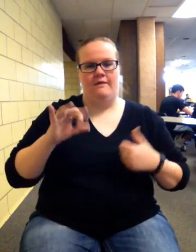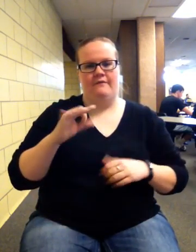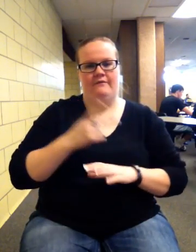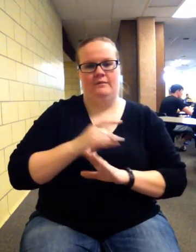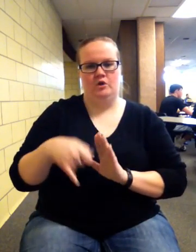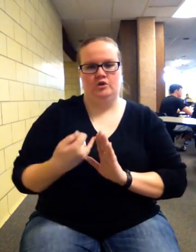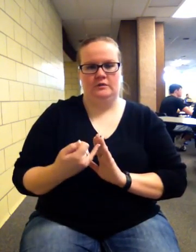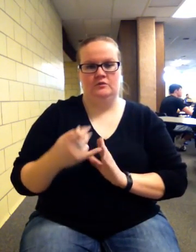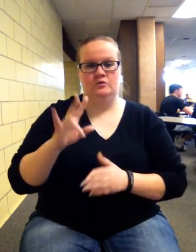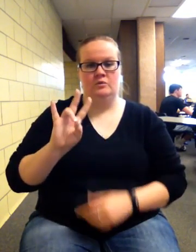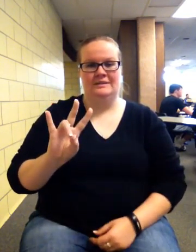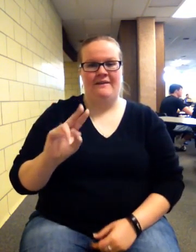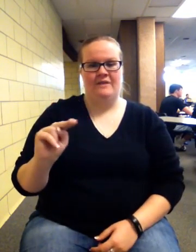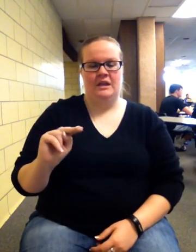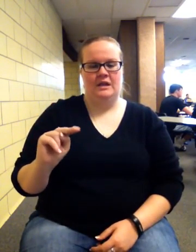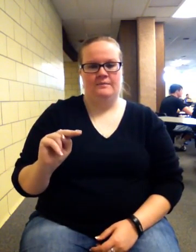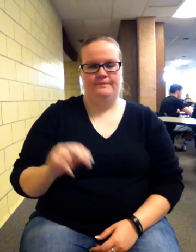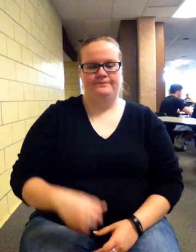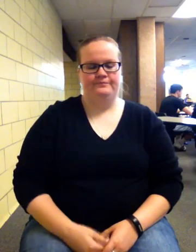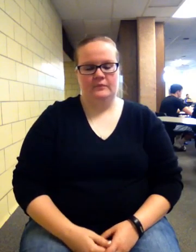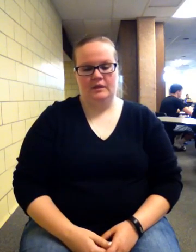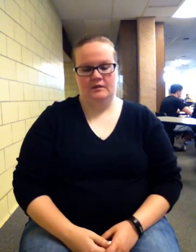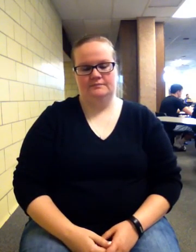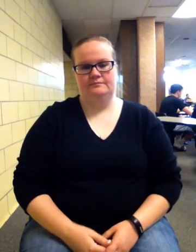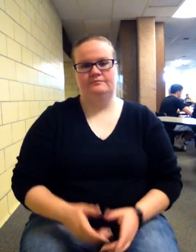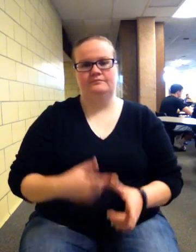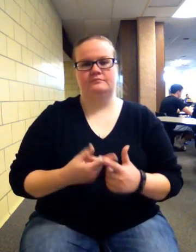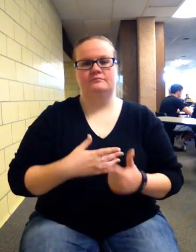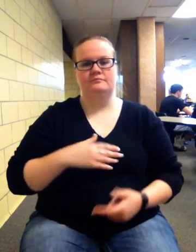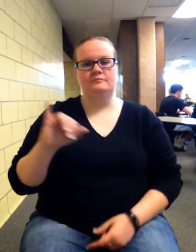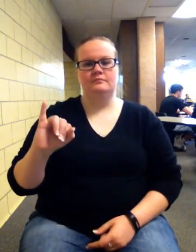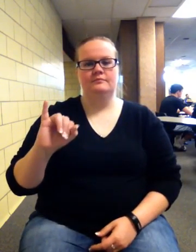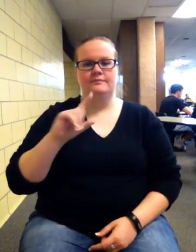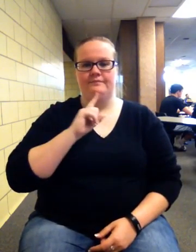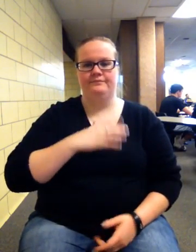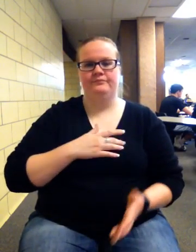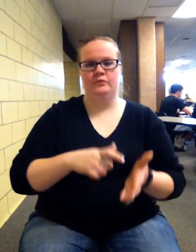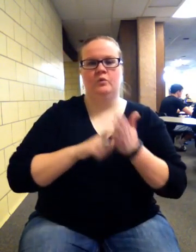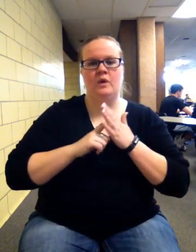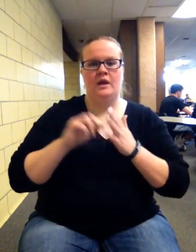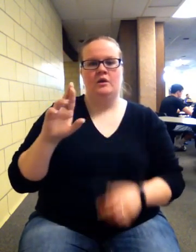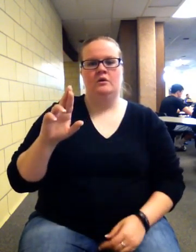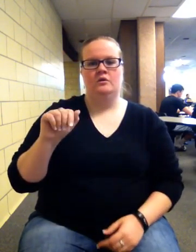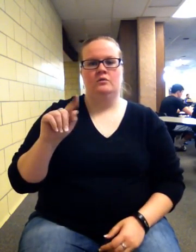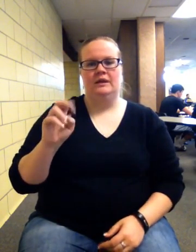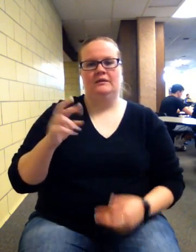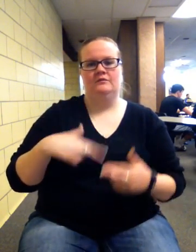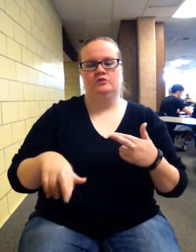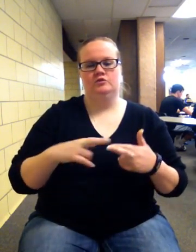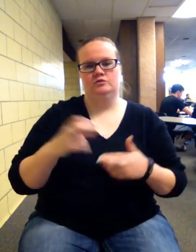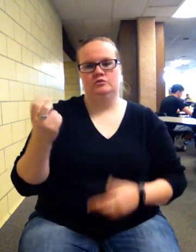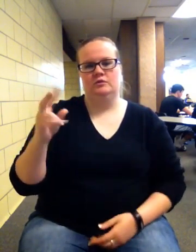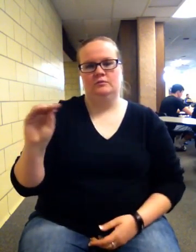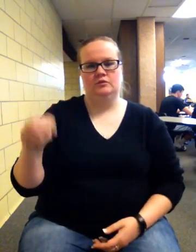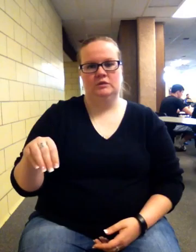So seven N, and then my I is my required rate of return, 12%. And put a huge star